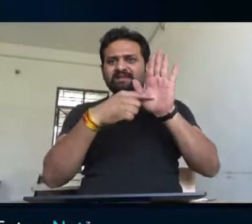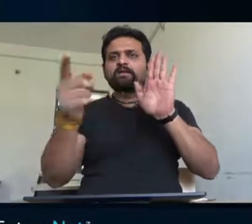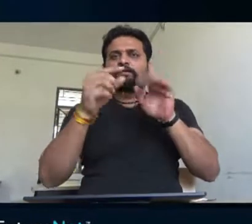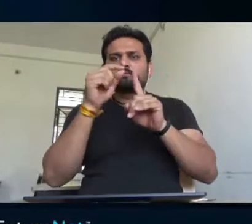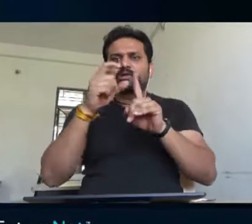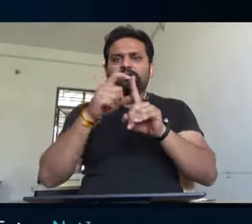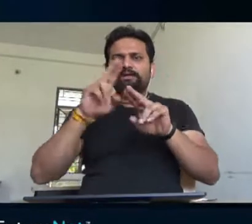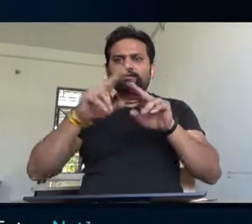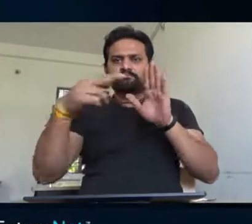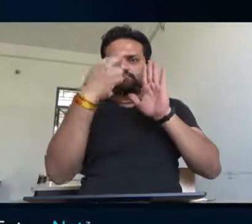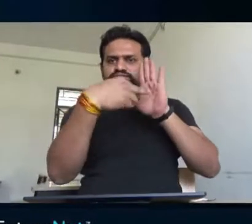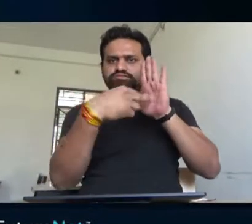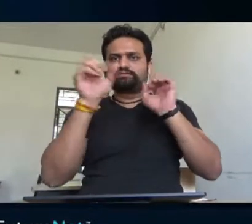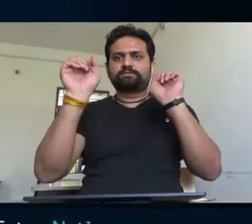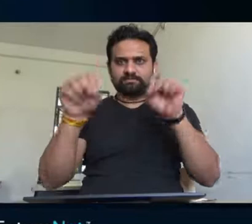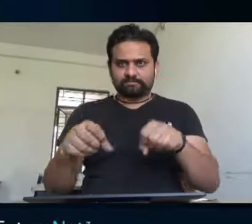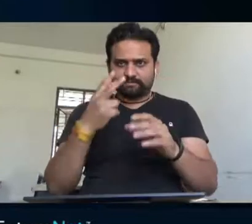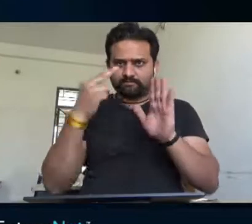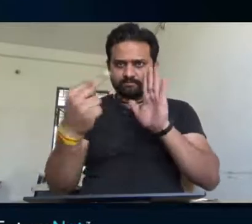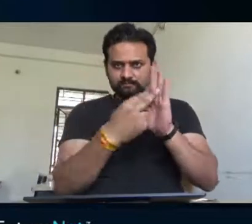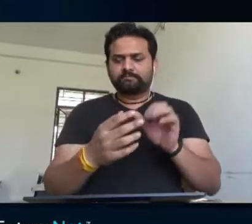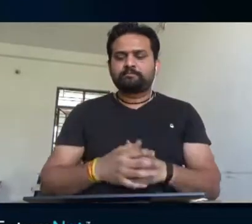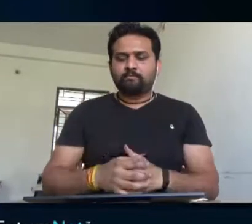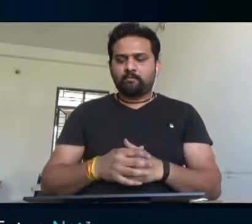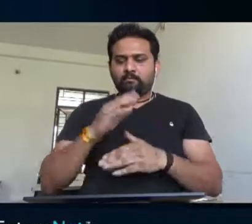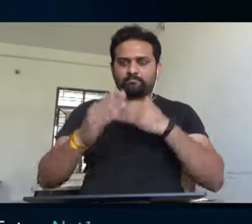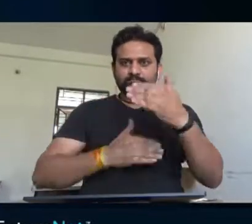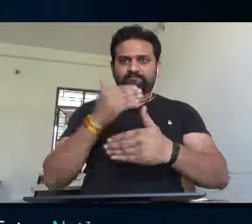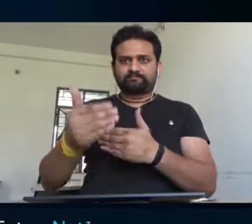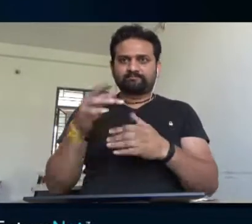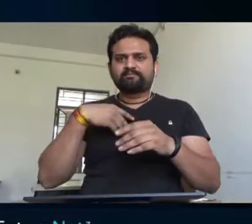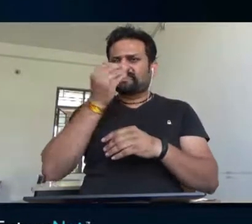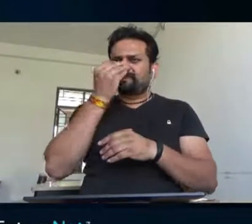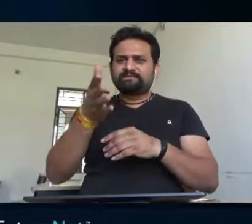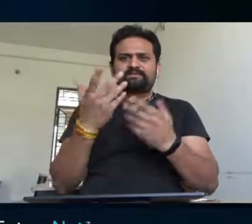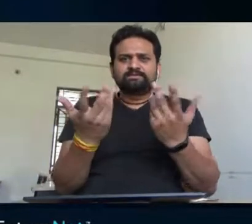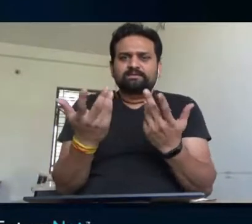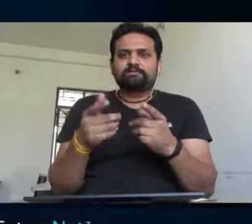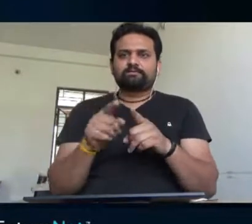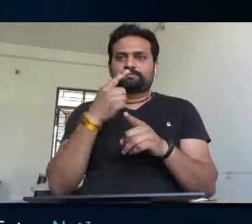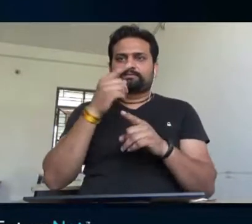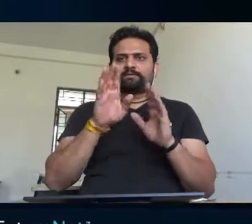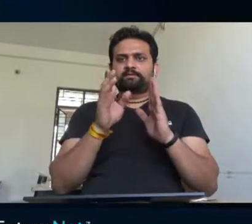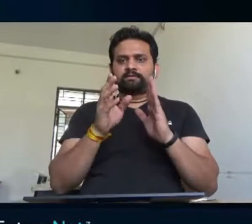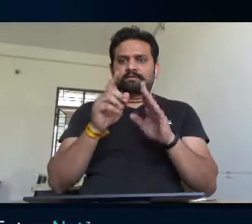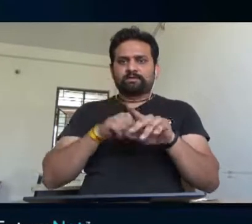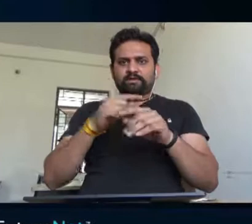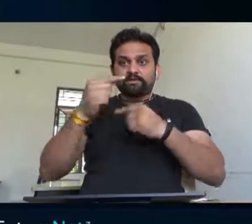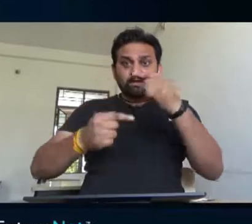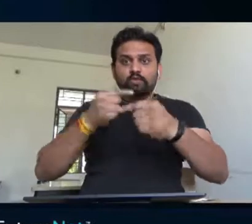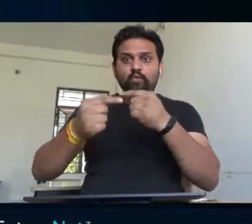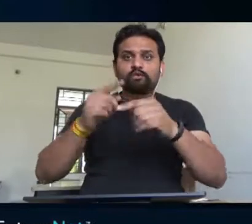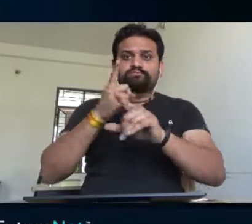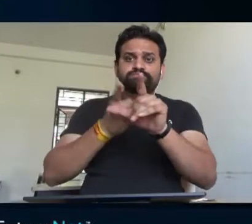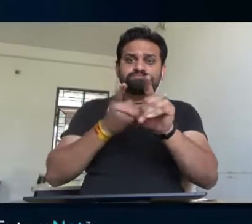PDF. Of course, it's very easy to understand that. Then we have easier qualification for you because we go down with the turnover,